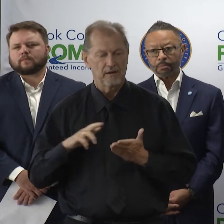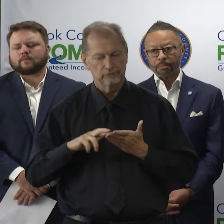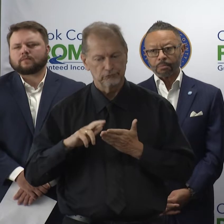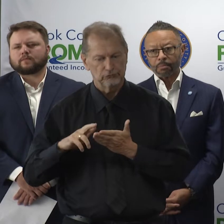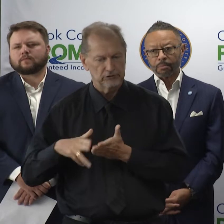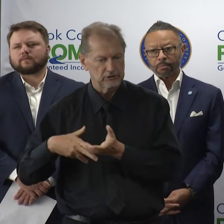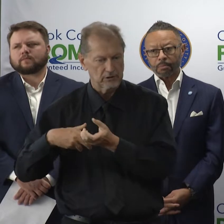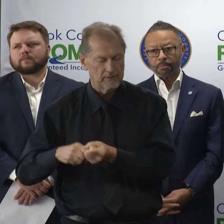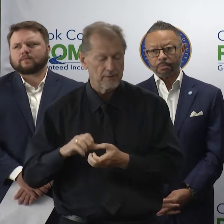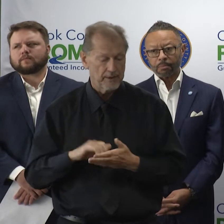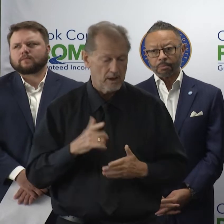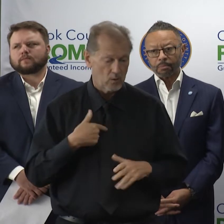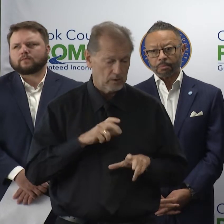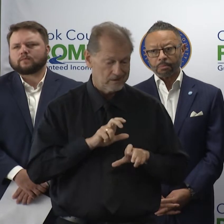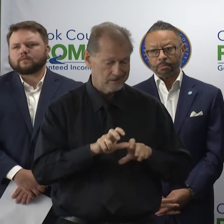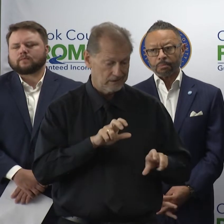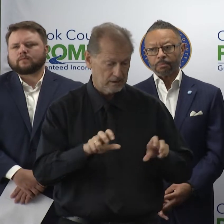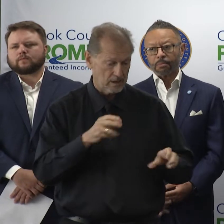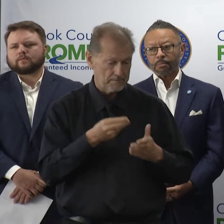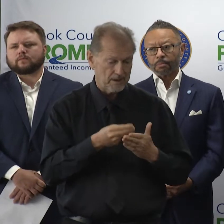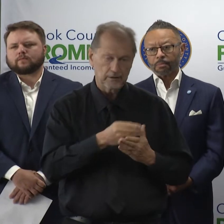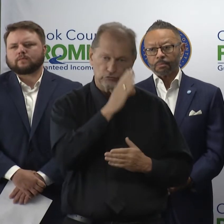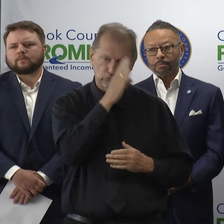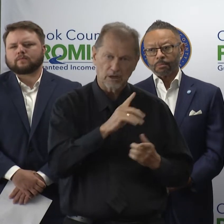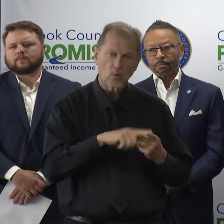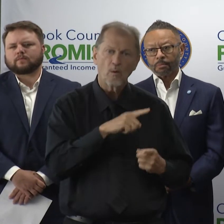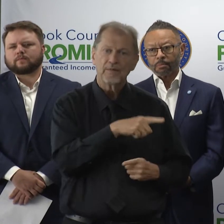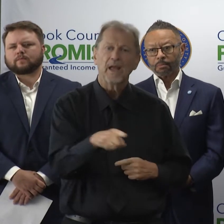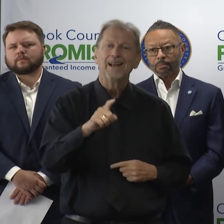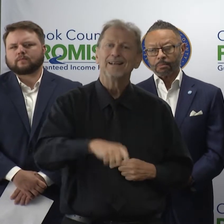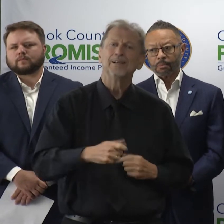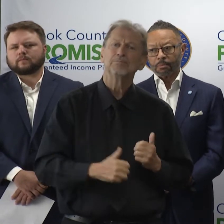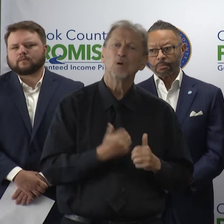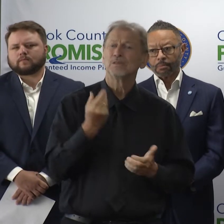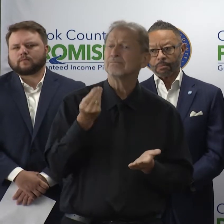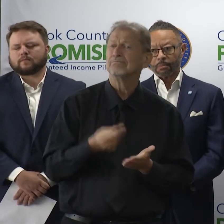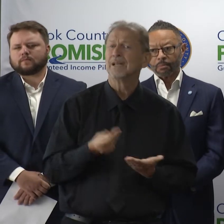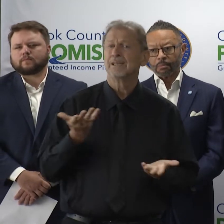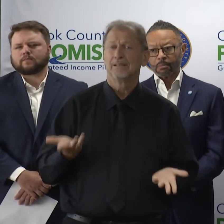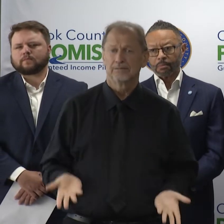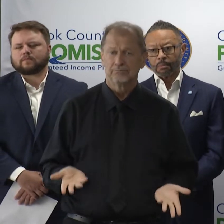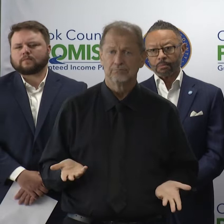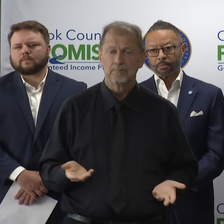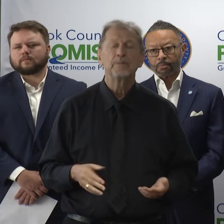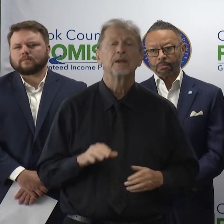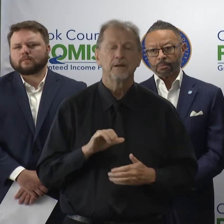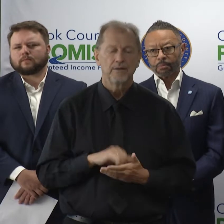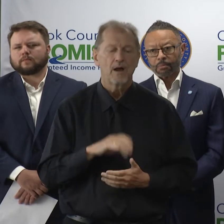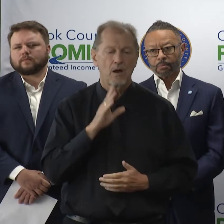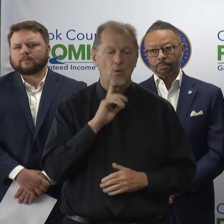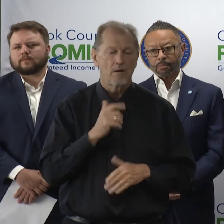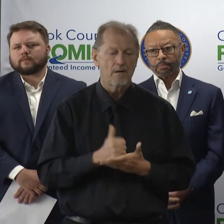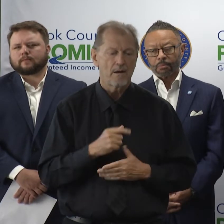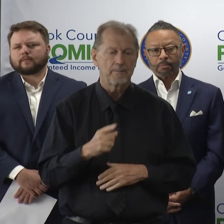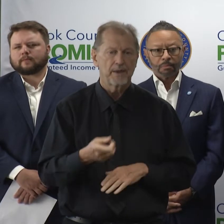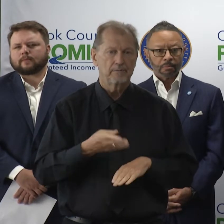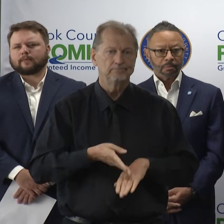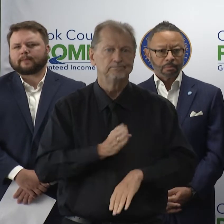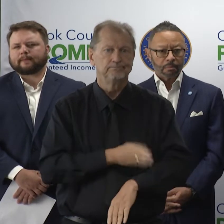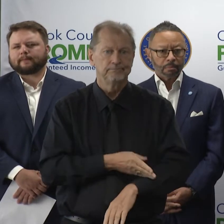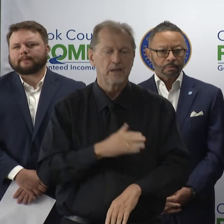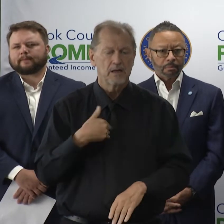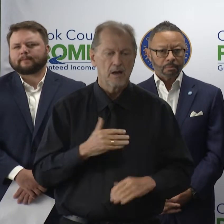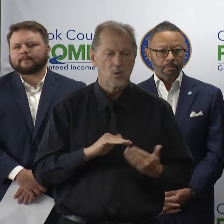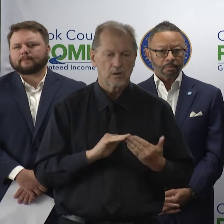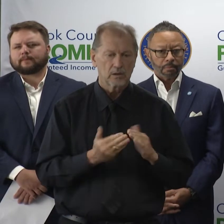investing in our residents, by giving people what they need most, money, we will have a meaningful impact on our